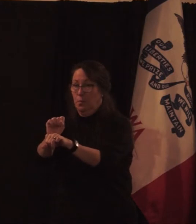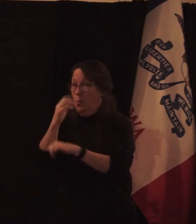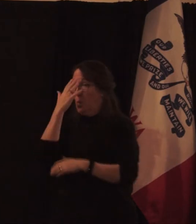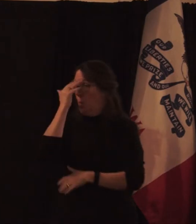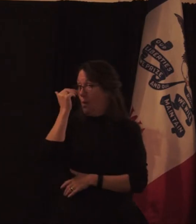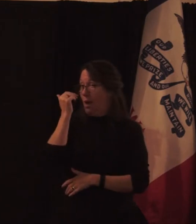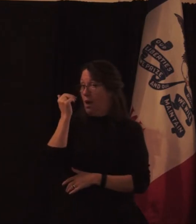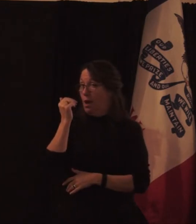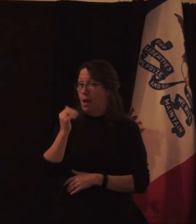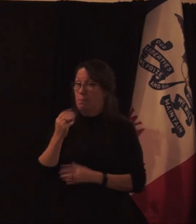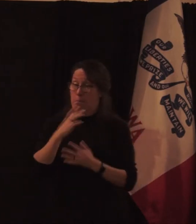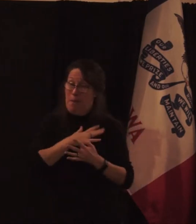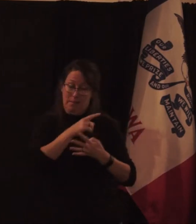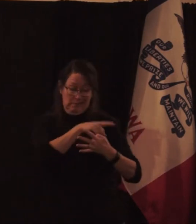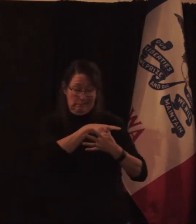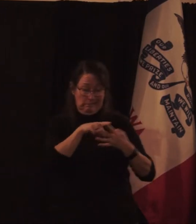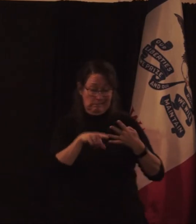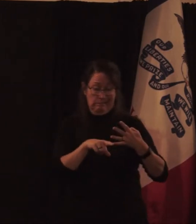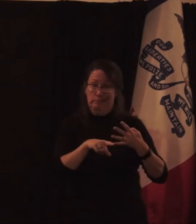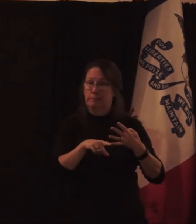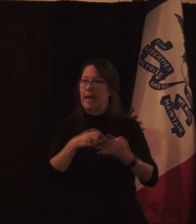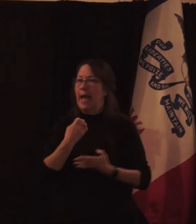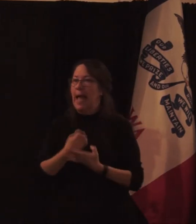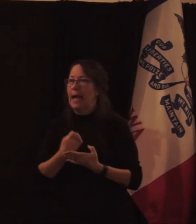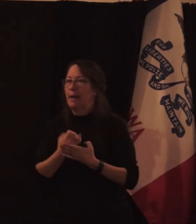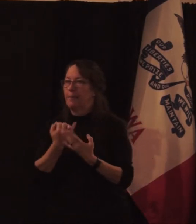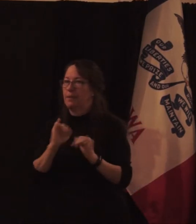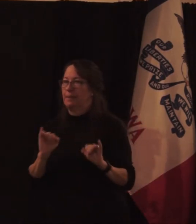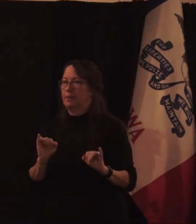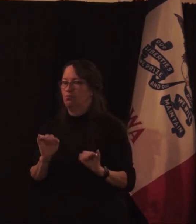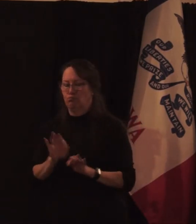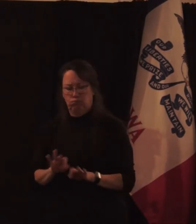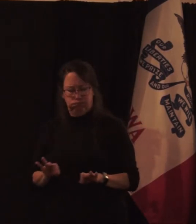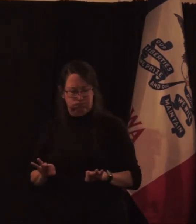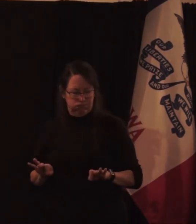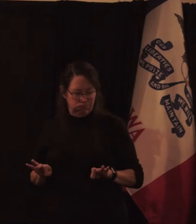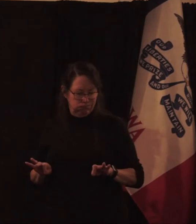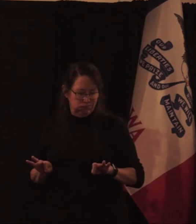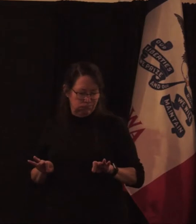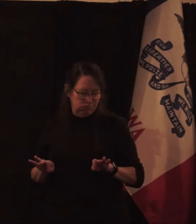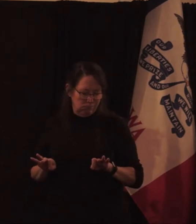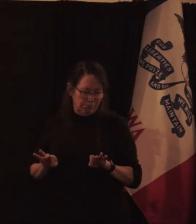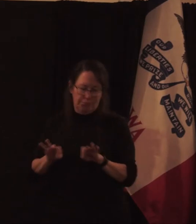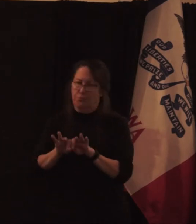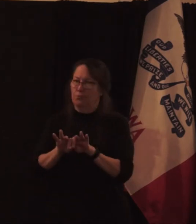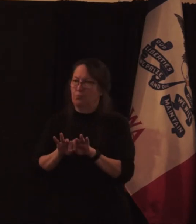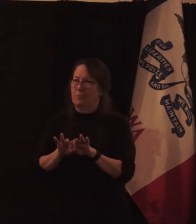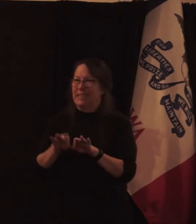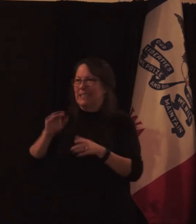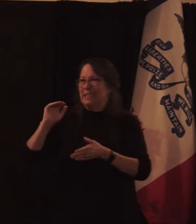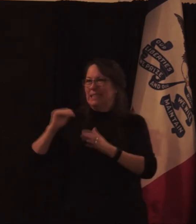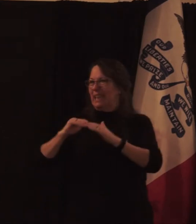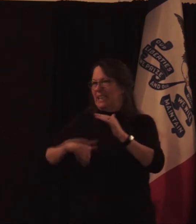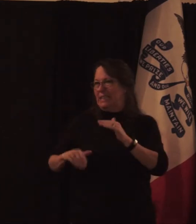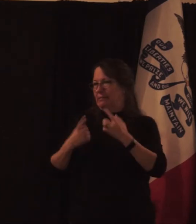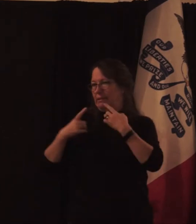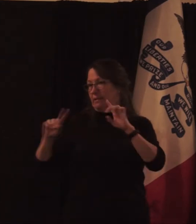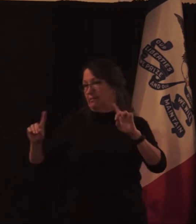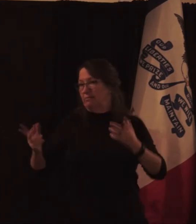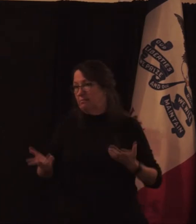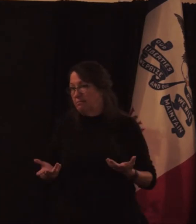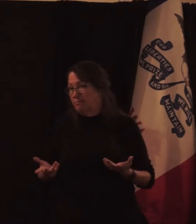Because of all those four goals, economic self-sufficiency has been, we've achieved the least.